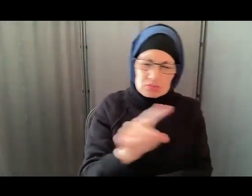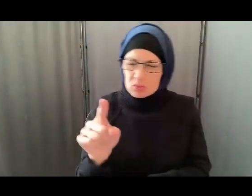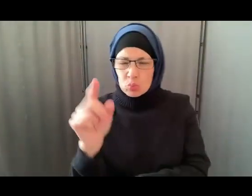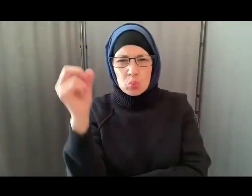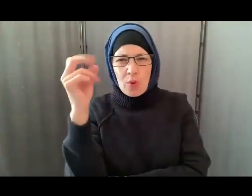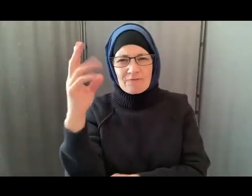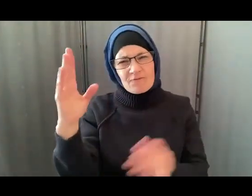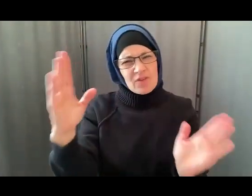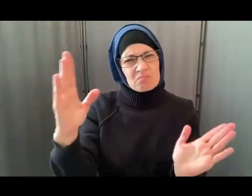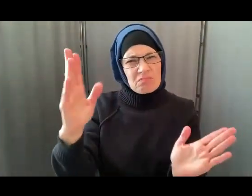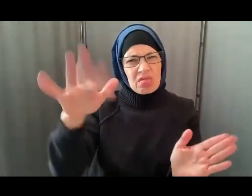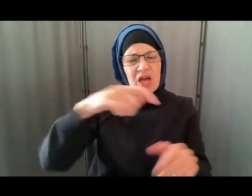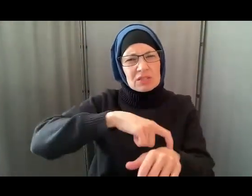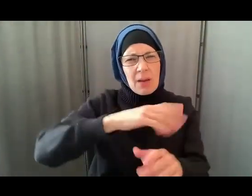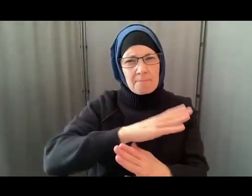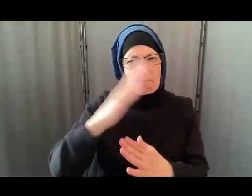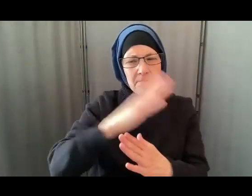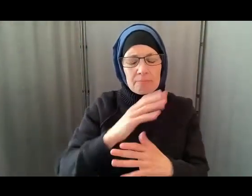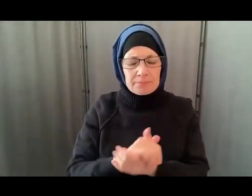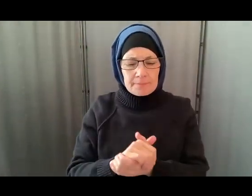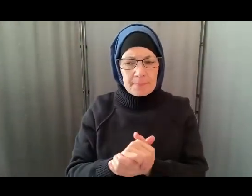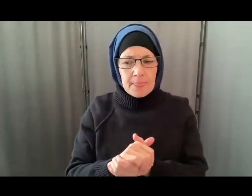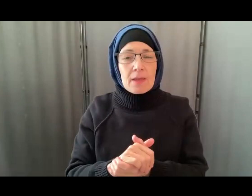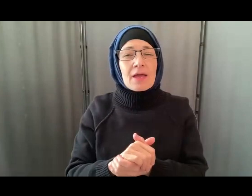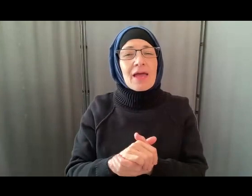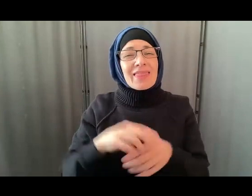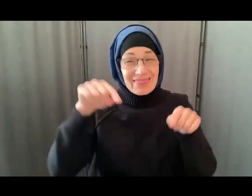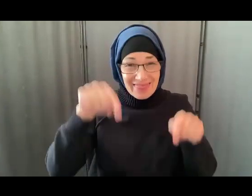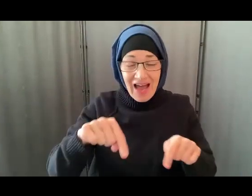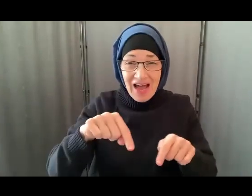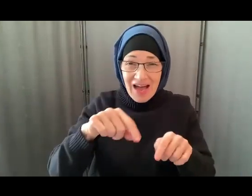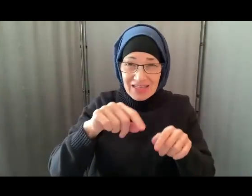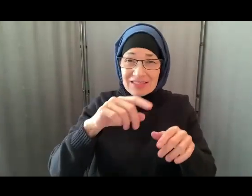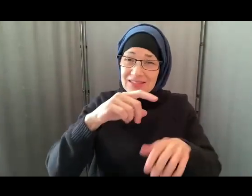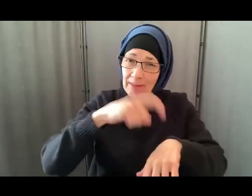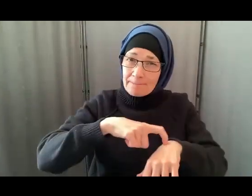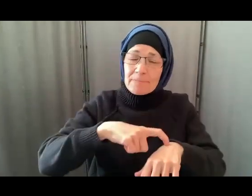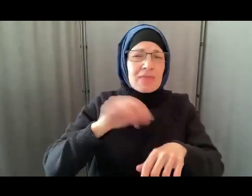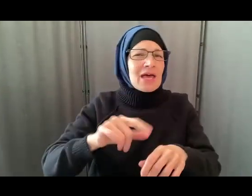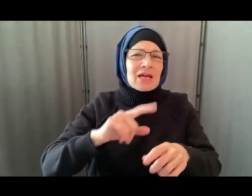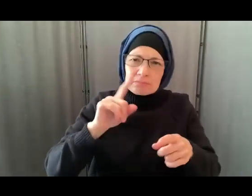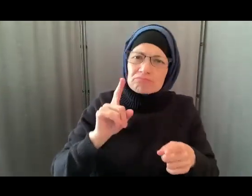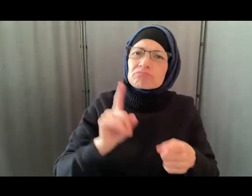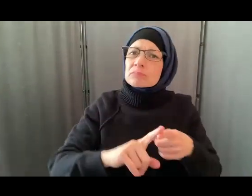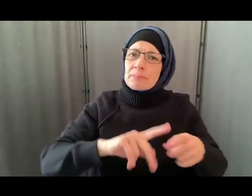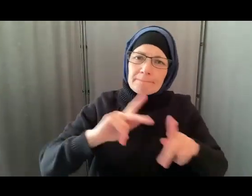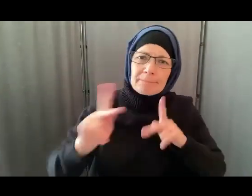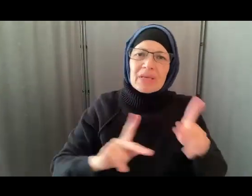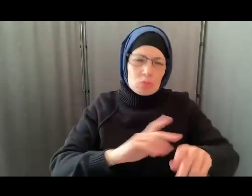That range, okay? This is the heat of the business time.